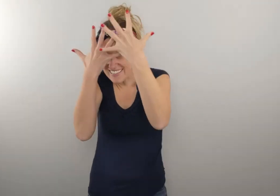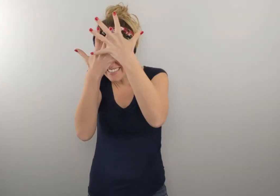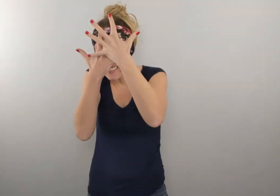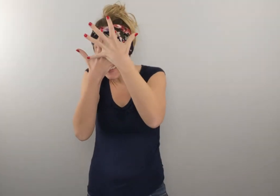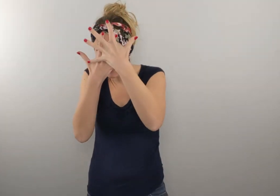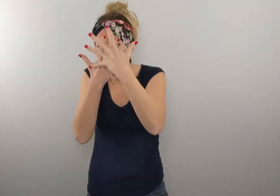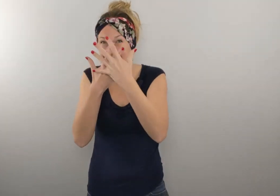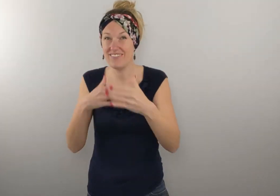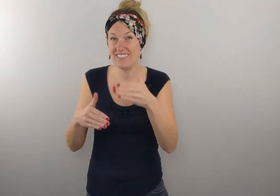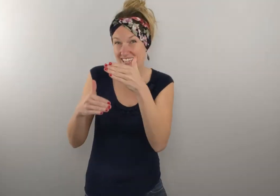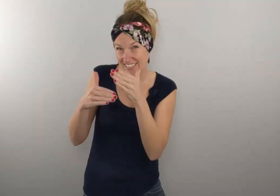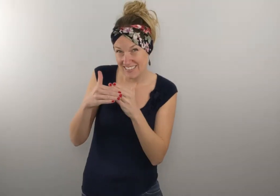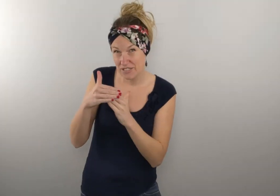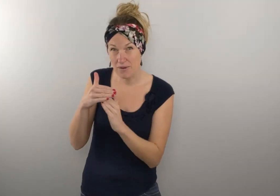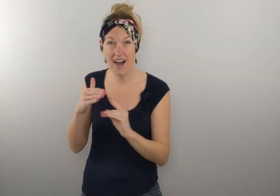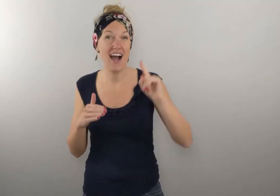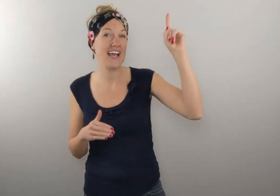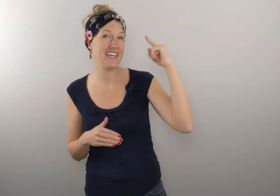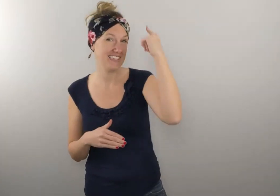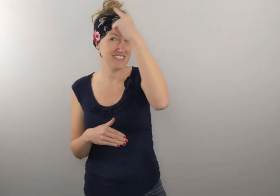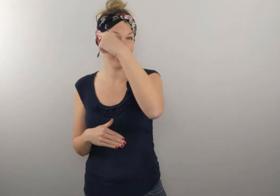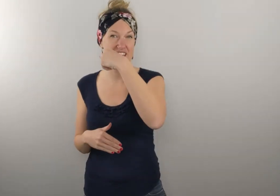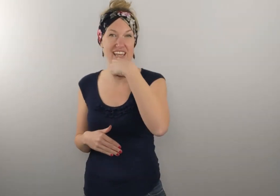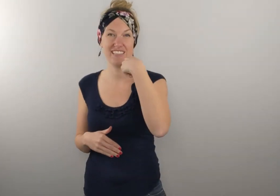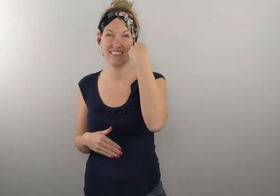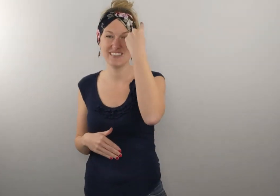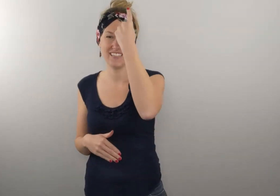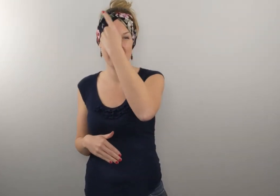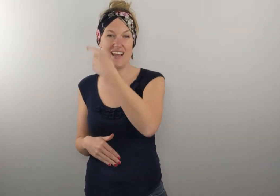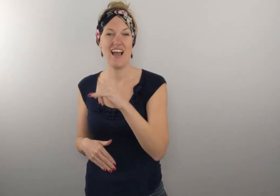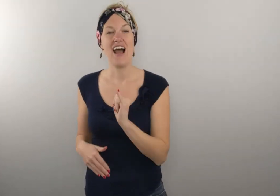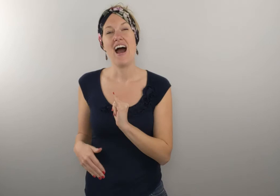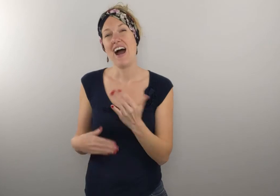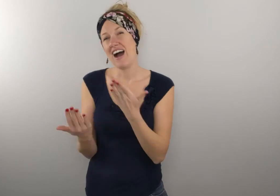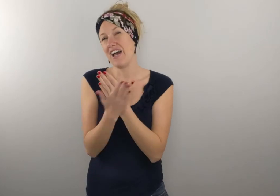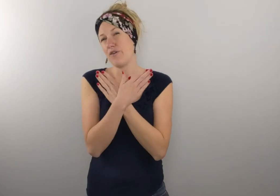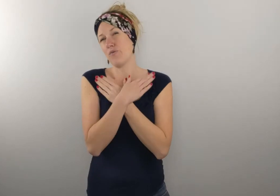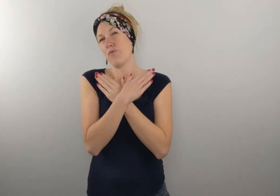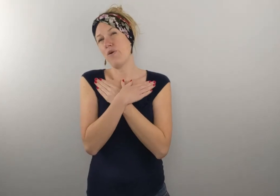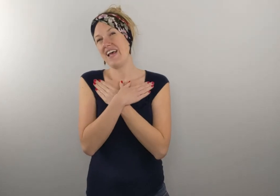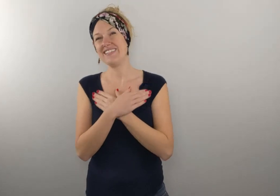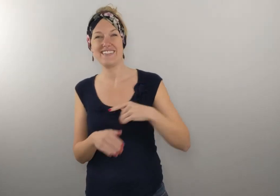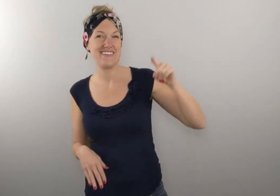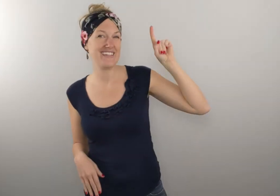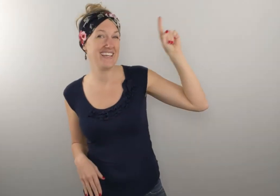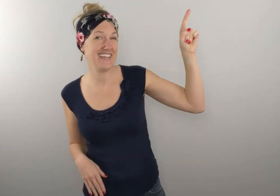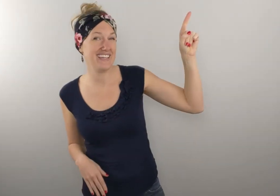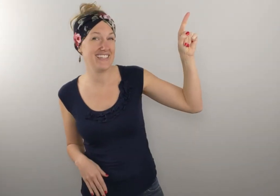darkness seems to hide his face, I rest on